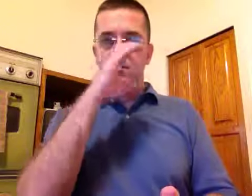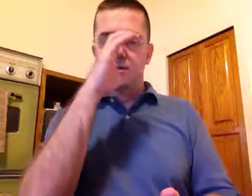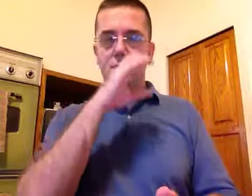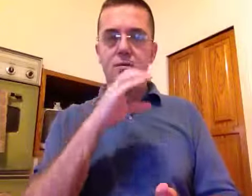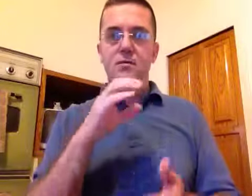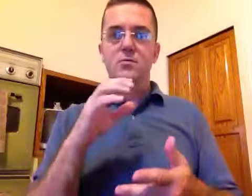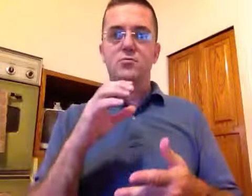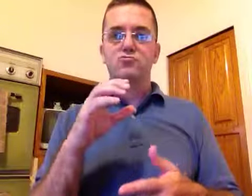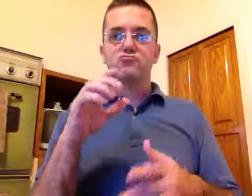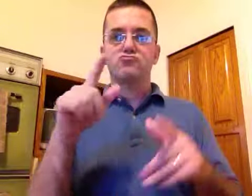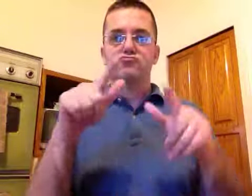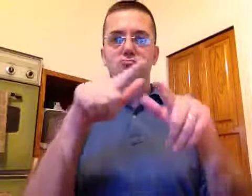contract, basically an owner finance.